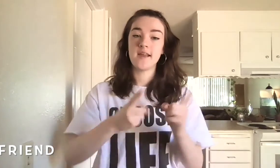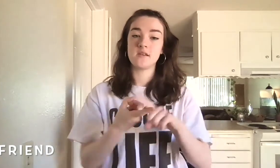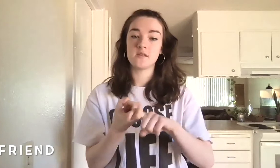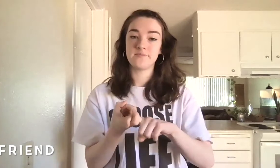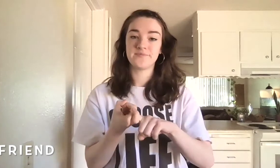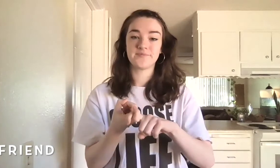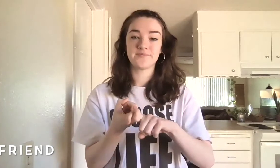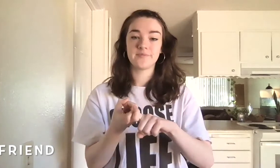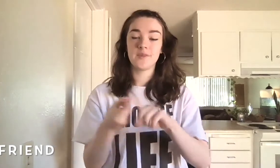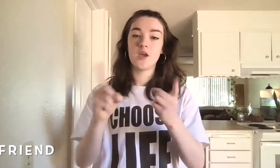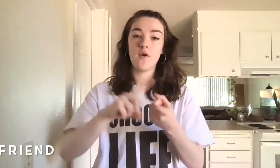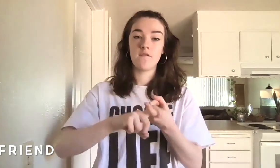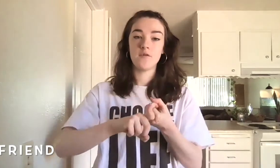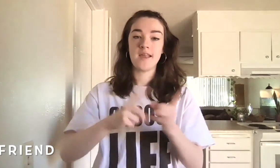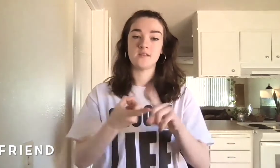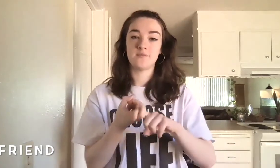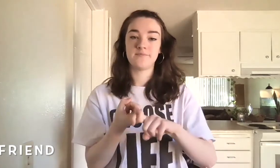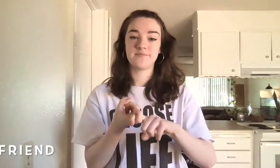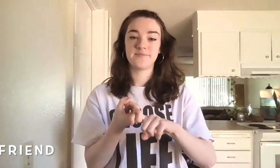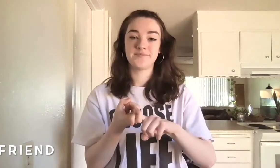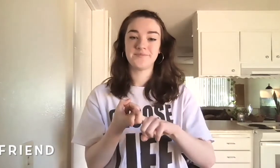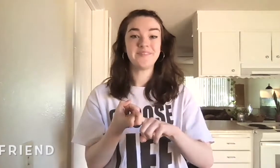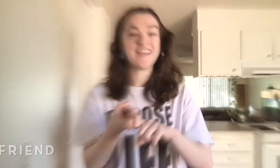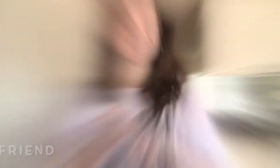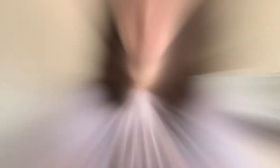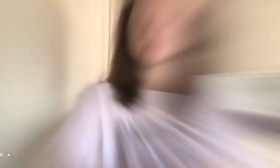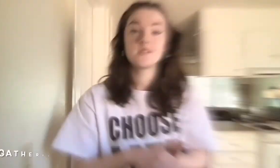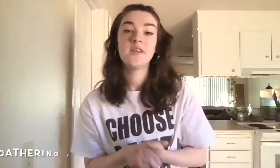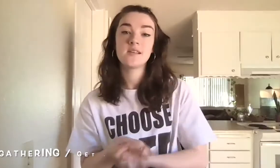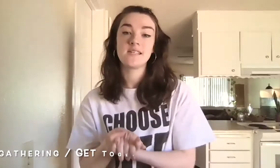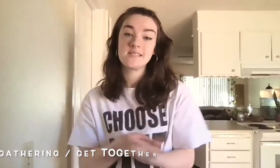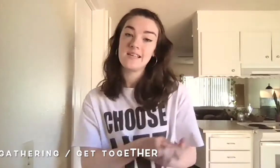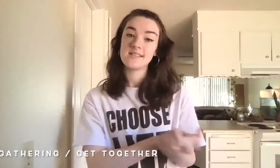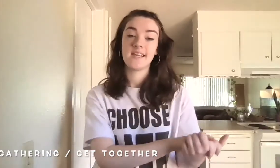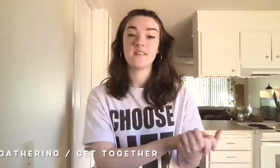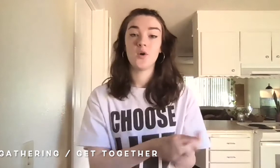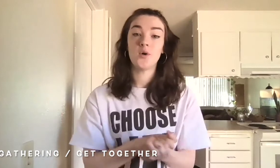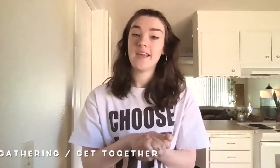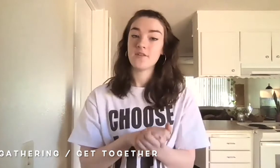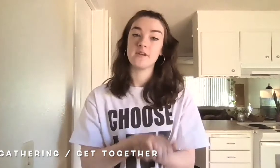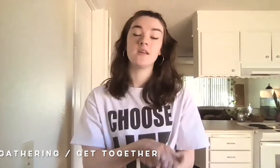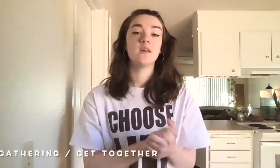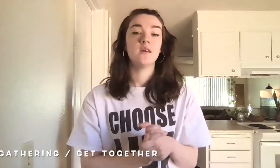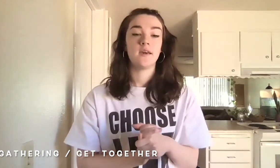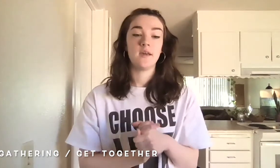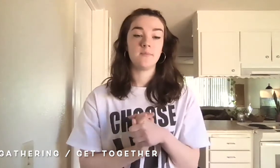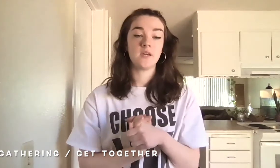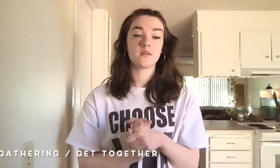friends. Friend. Nice. So next is get together or gathering, because your